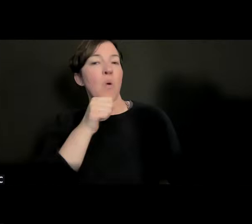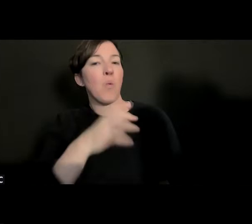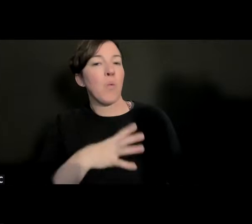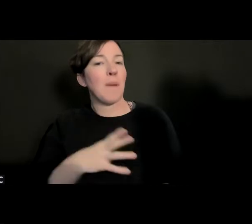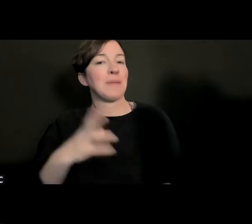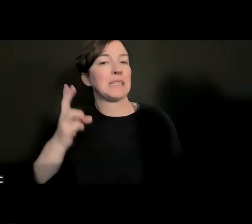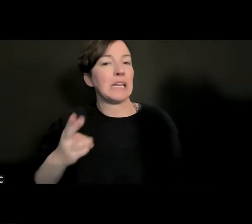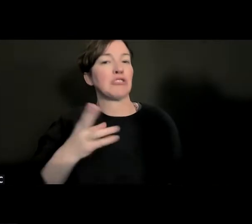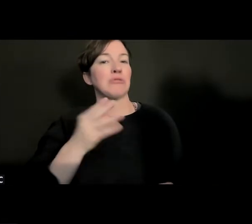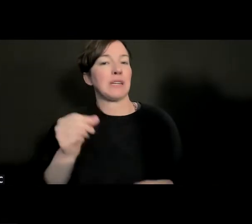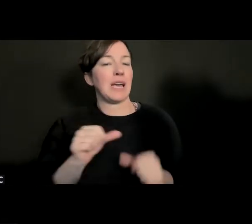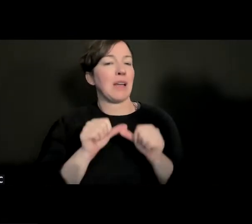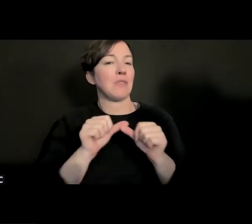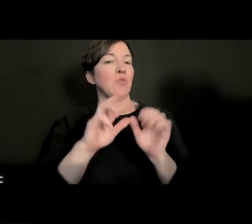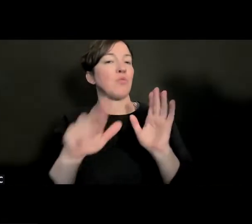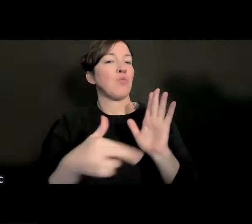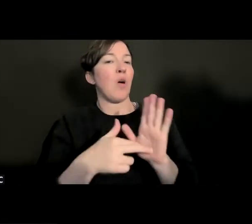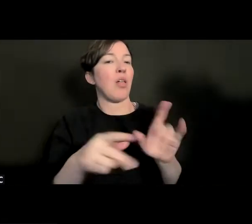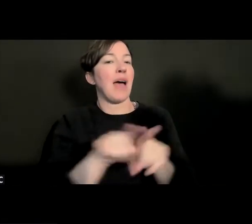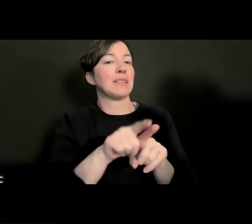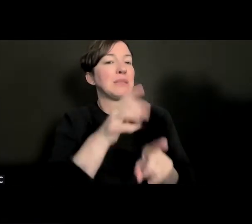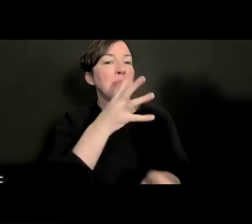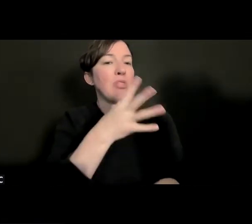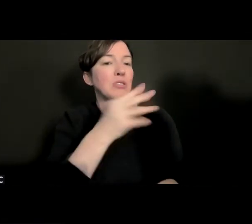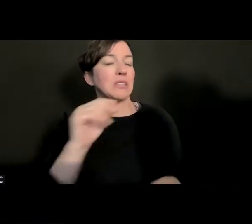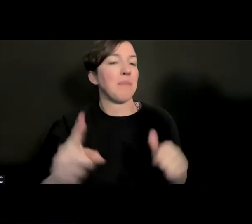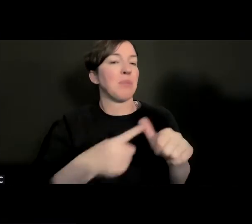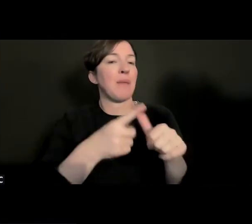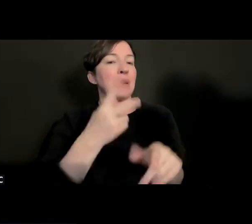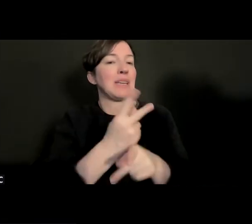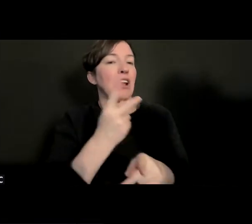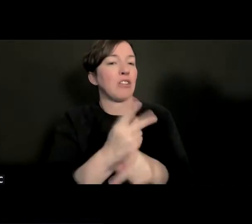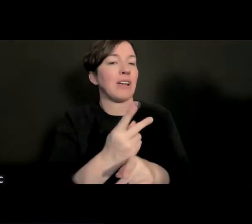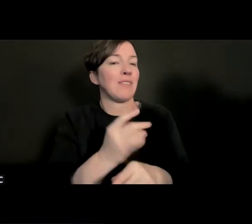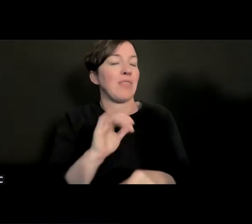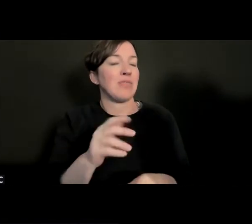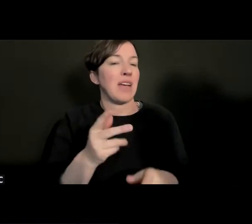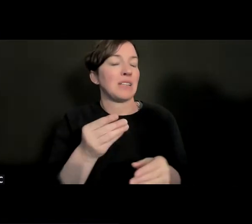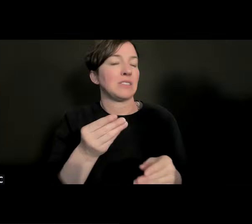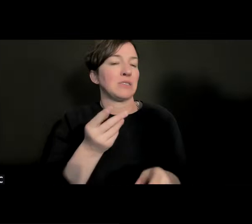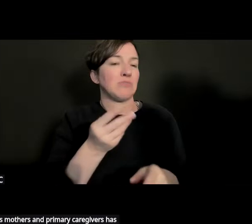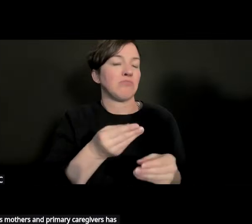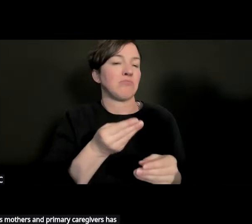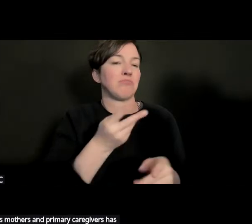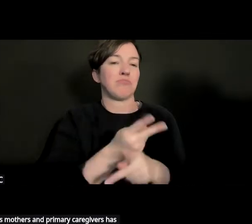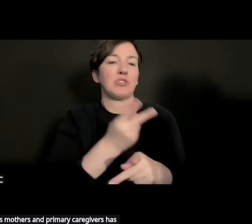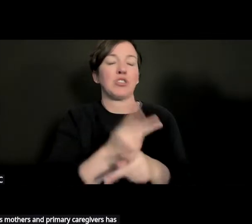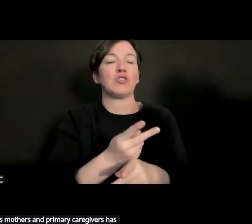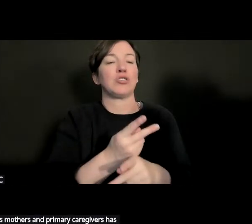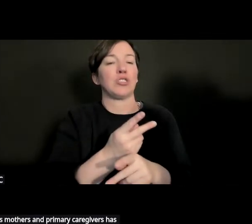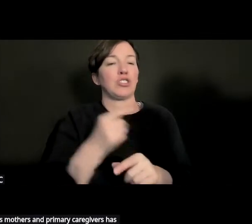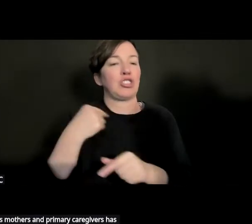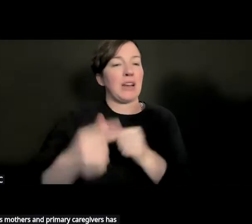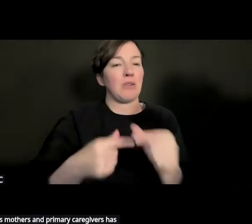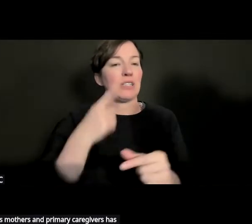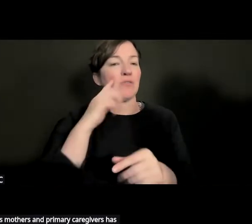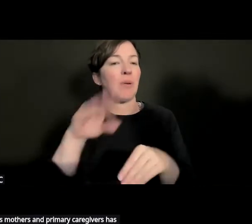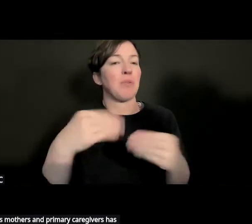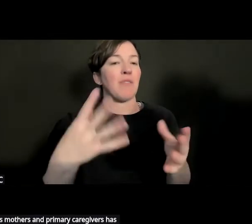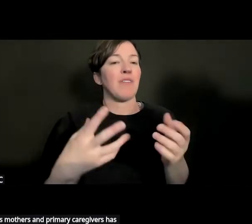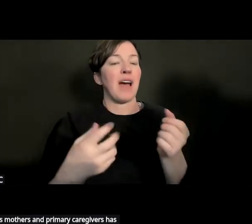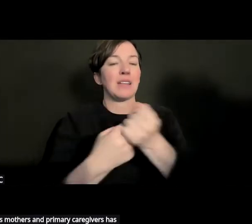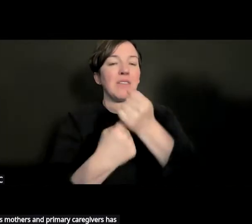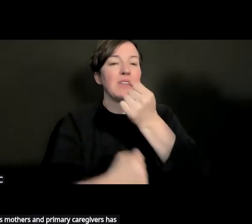and ongoing role as mothers and primary caregivers has nurtured generations, providing the foundation for